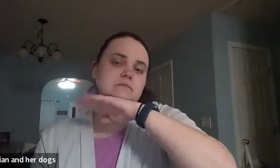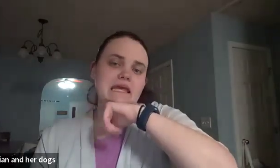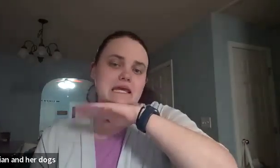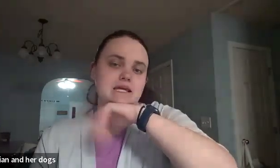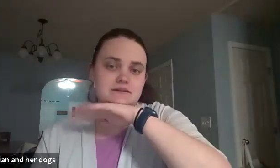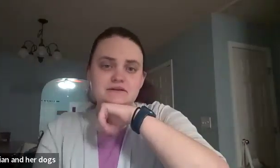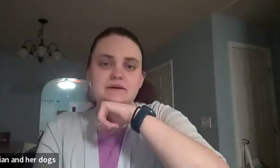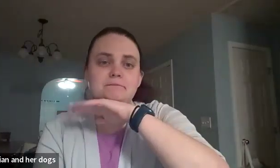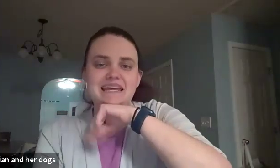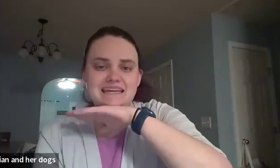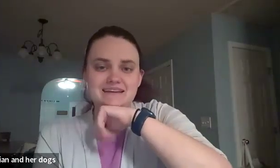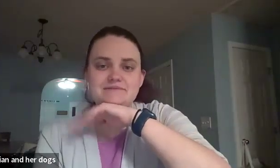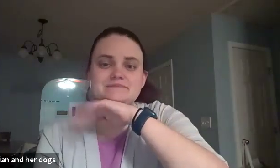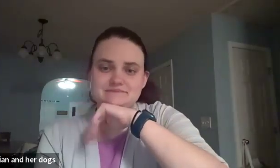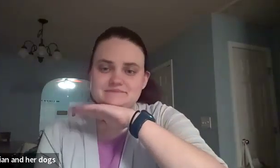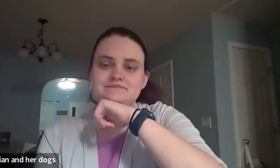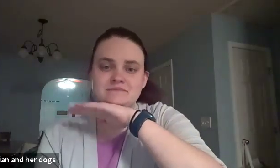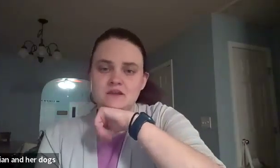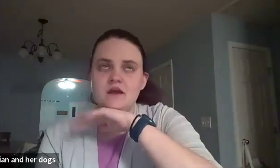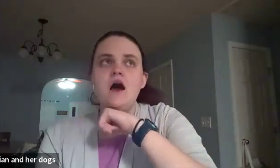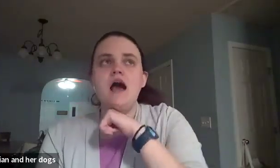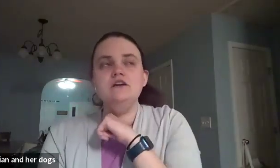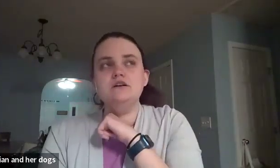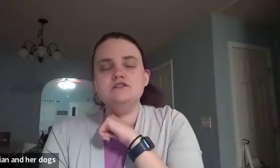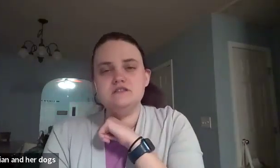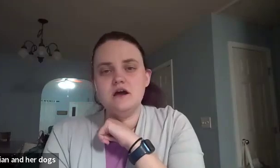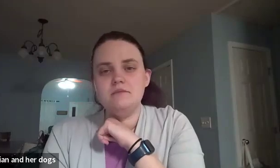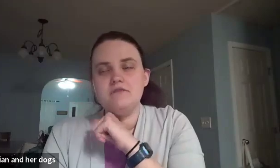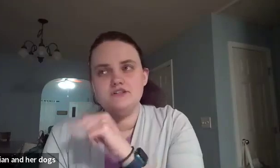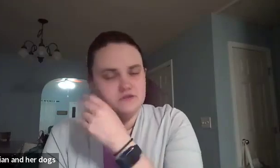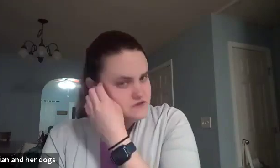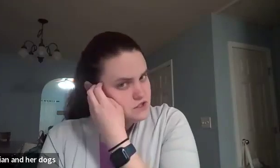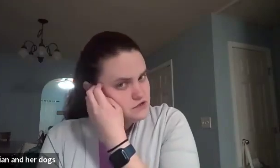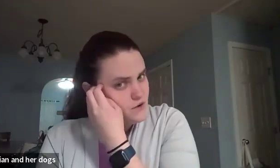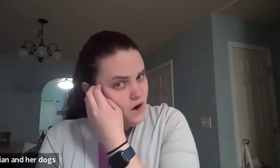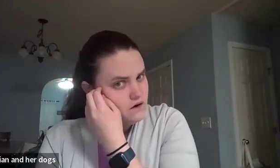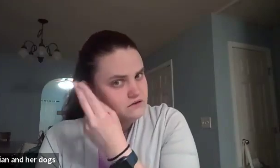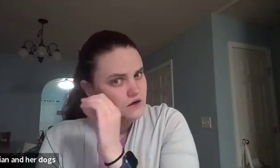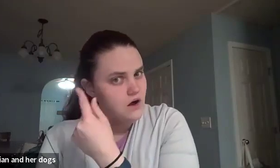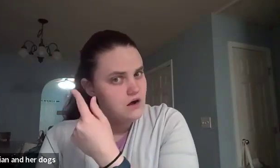them. Pig. Pig. I can also, I've also seen this one used for hog.